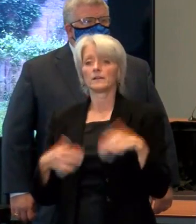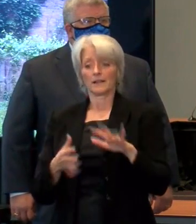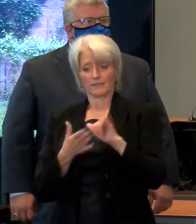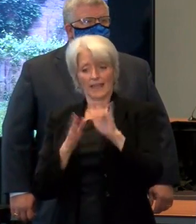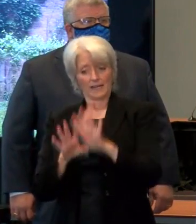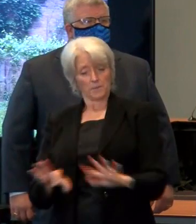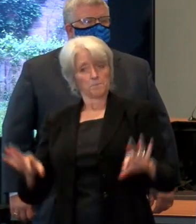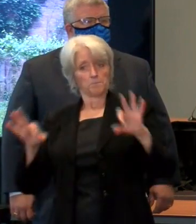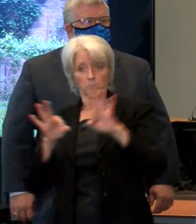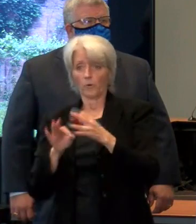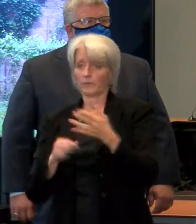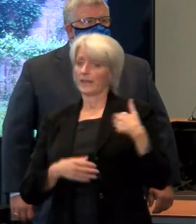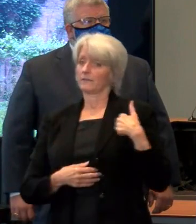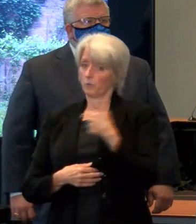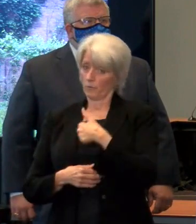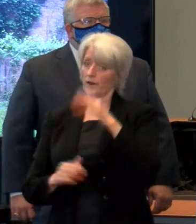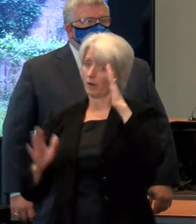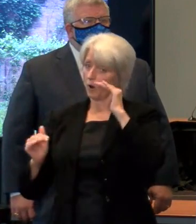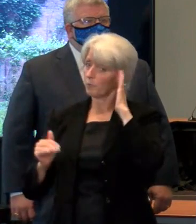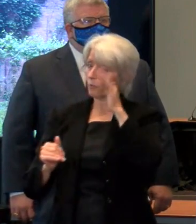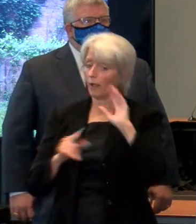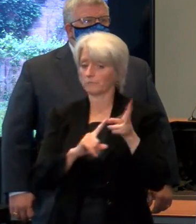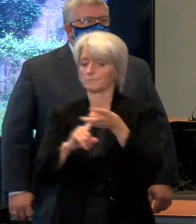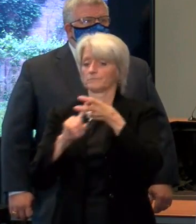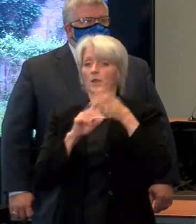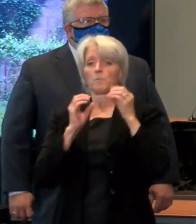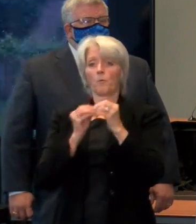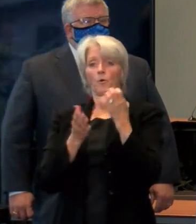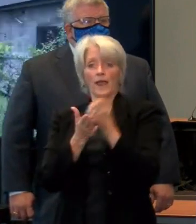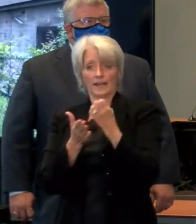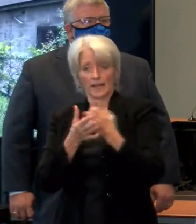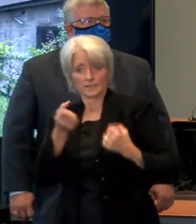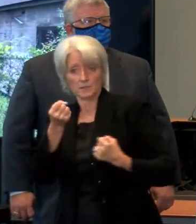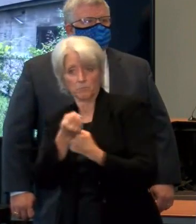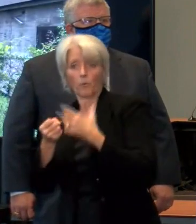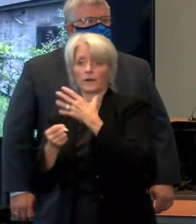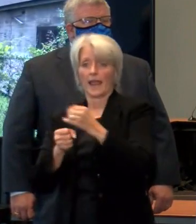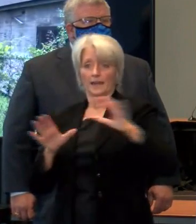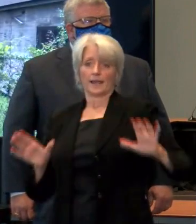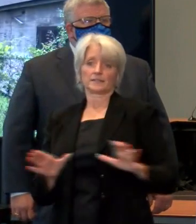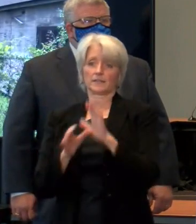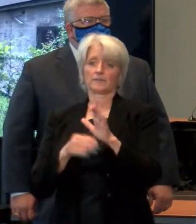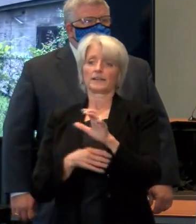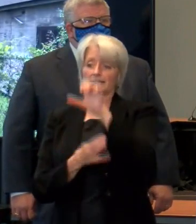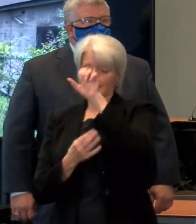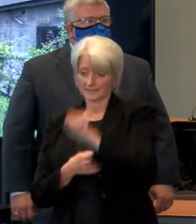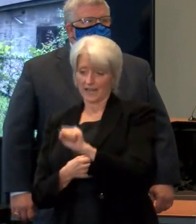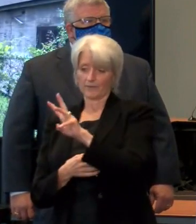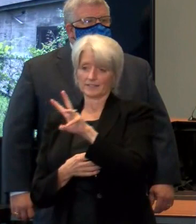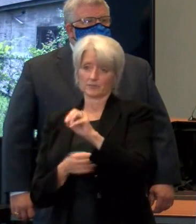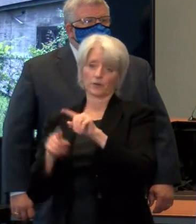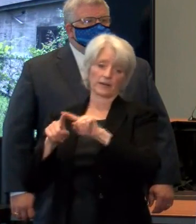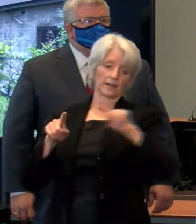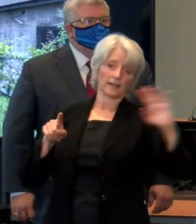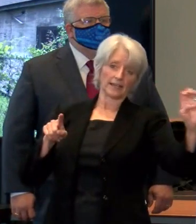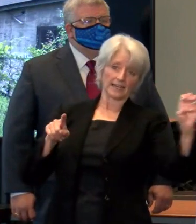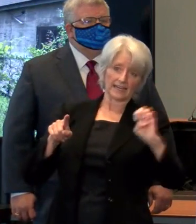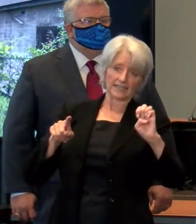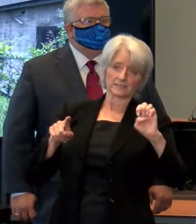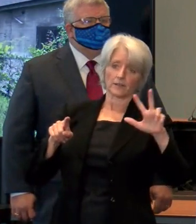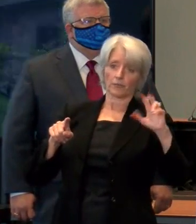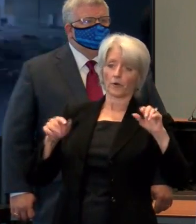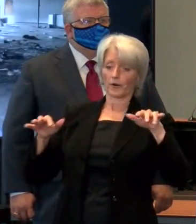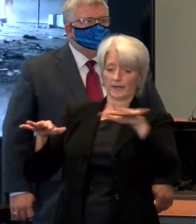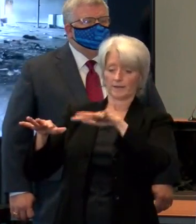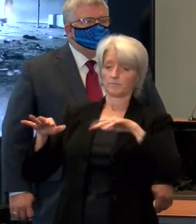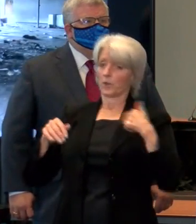will help garner more economic development support and activity in south of 630, east of 30 areas. I want to say that we're excited